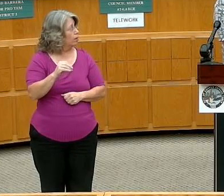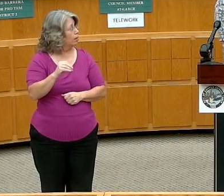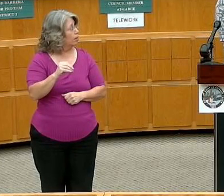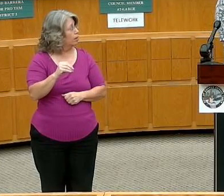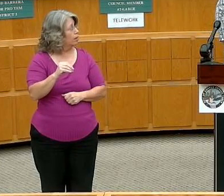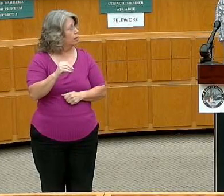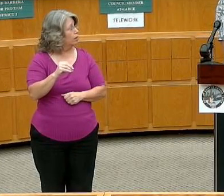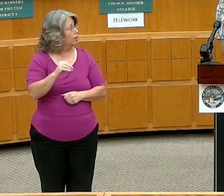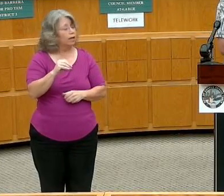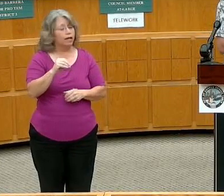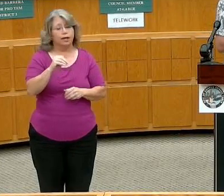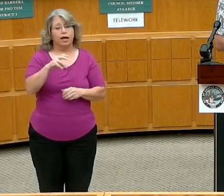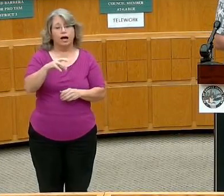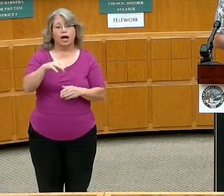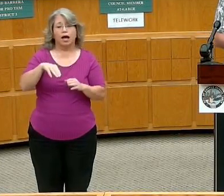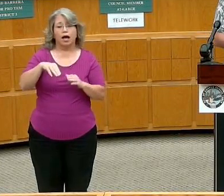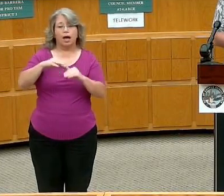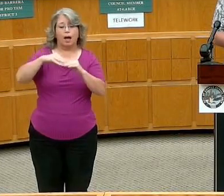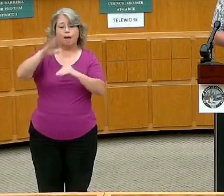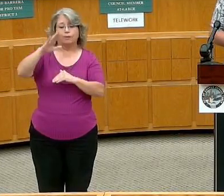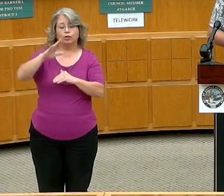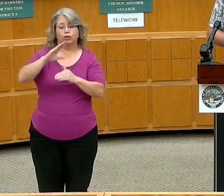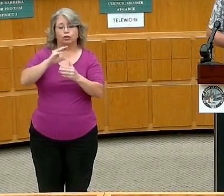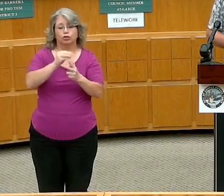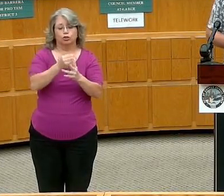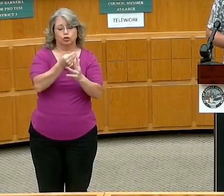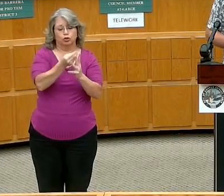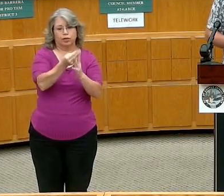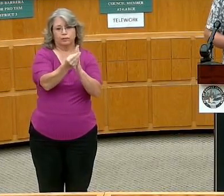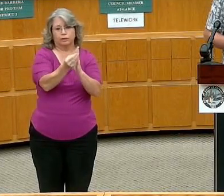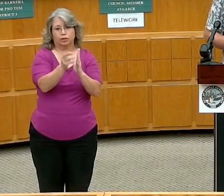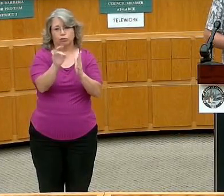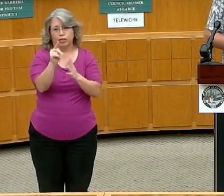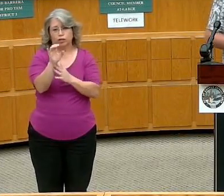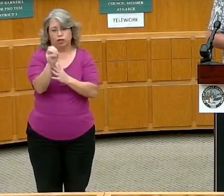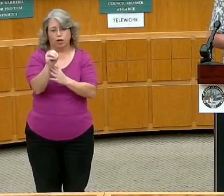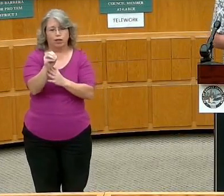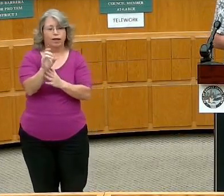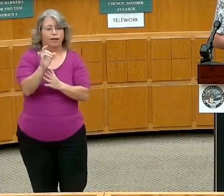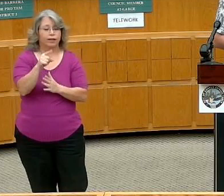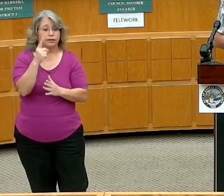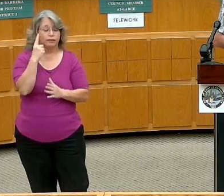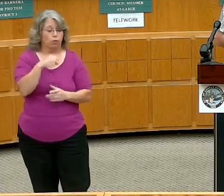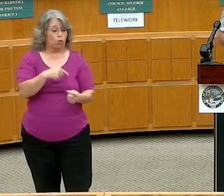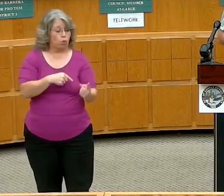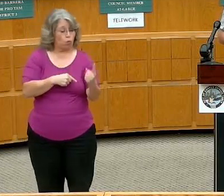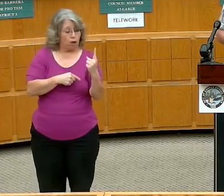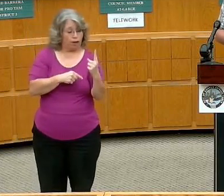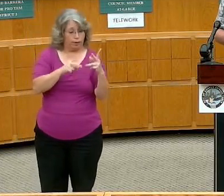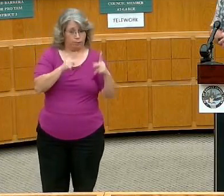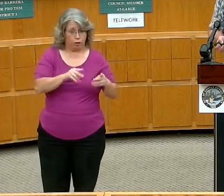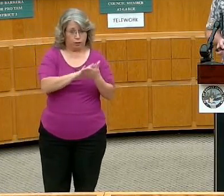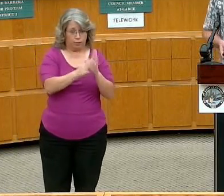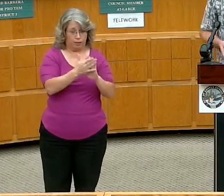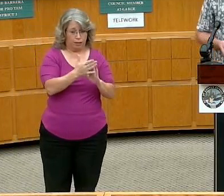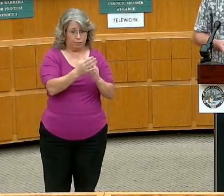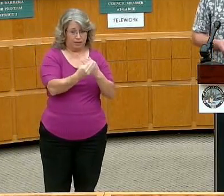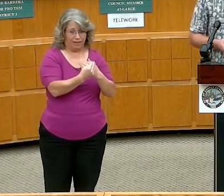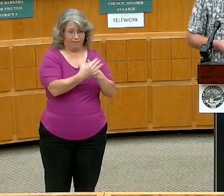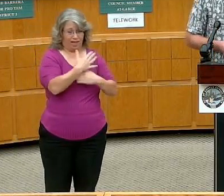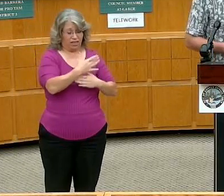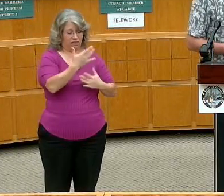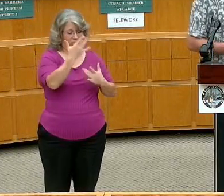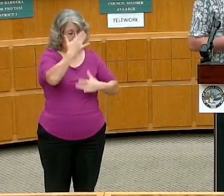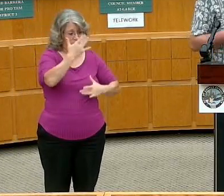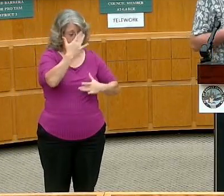which is the number of people that get infected for each person that gets infected. So if you get infected with COVID-19, how many people do you pass